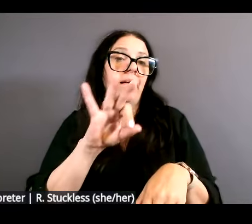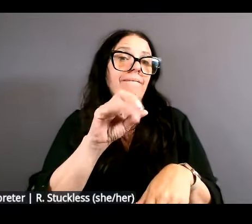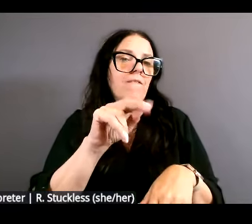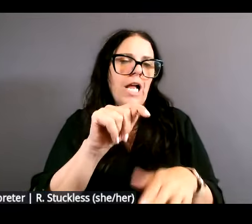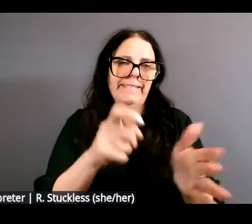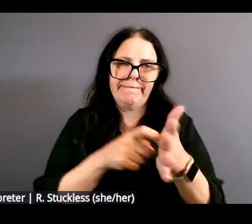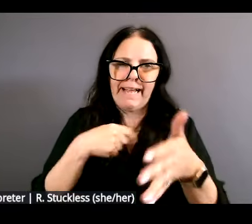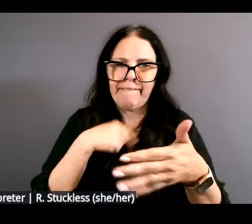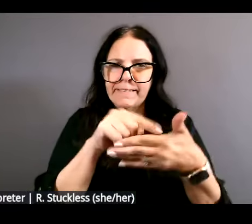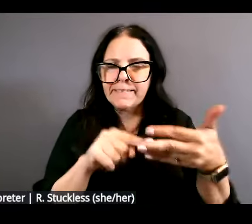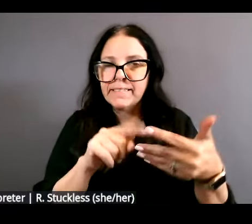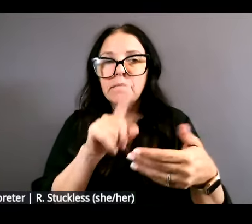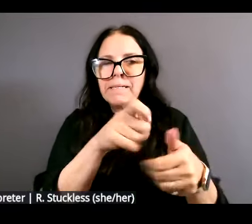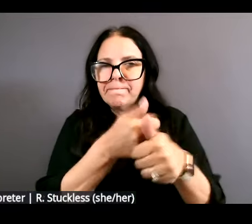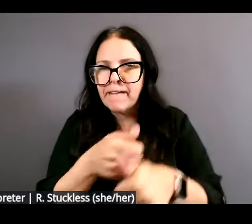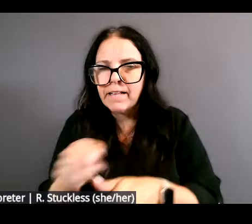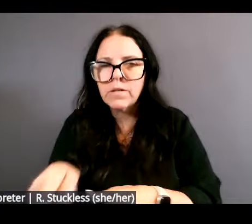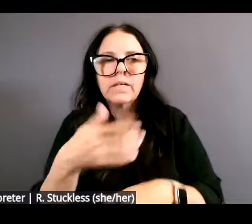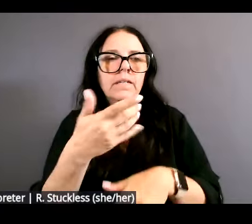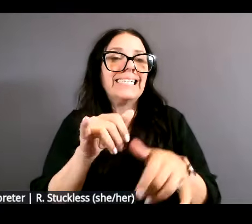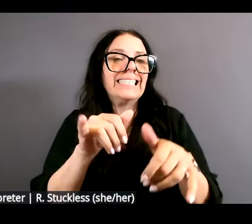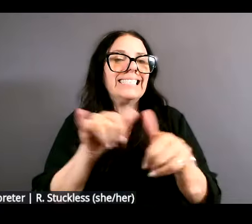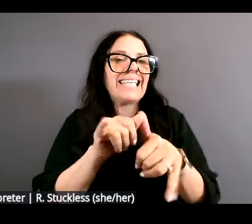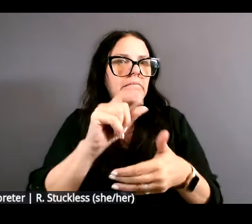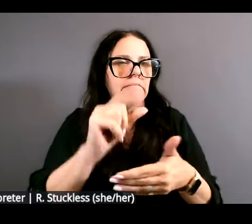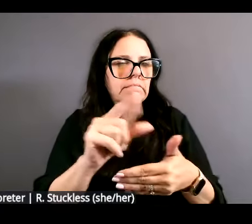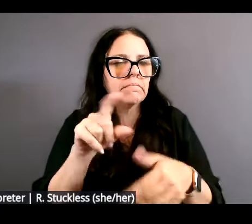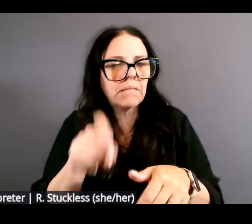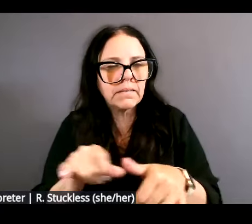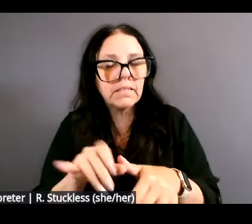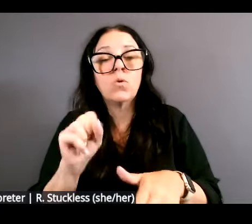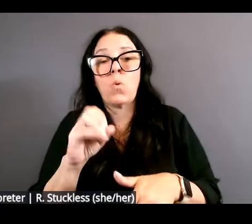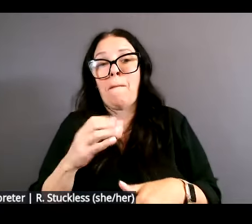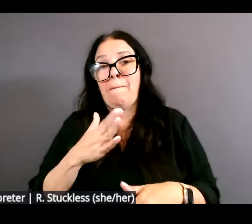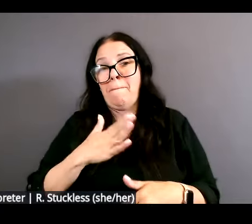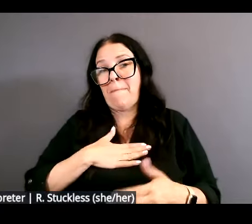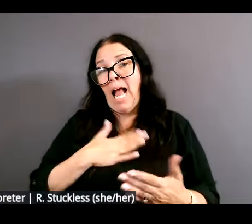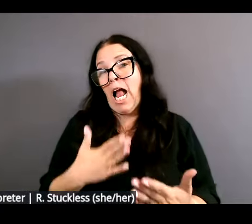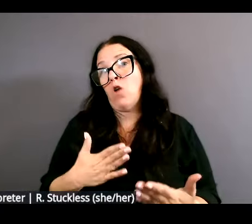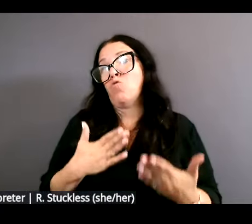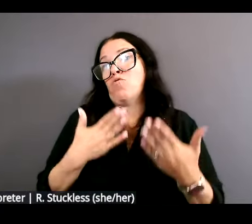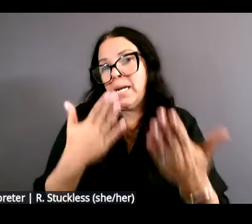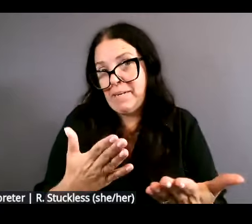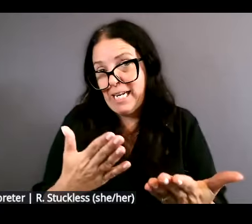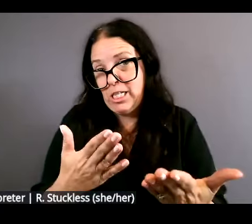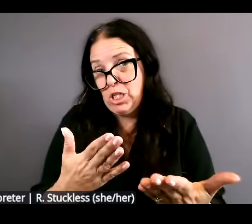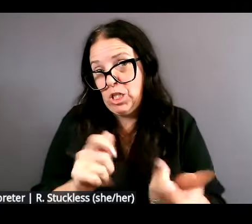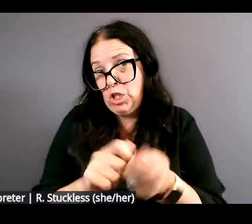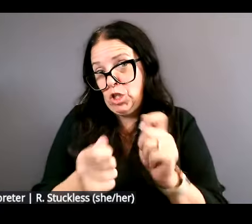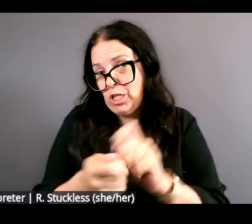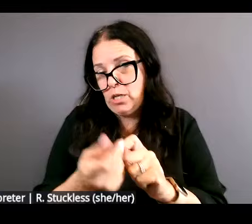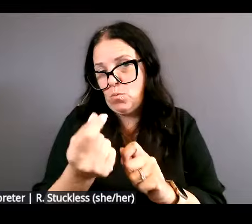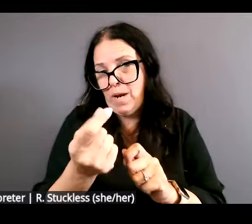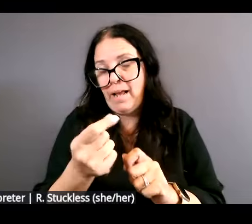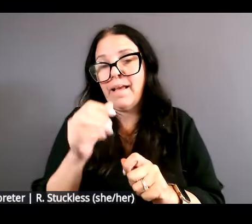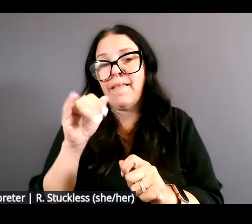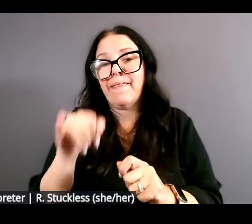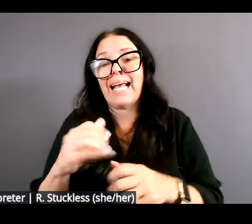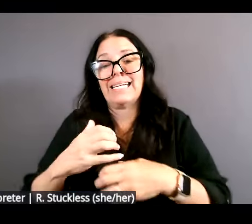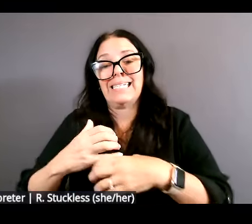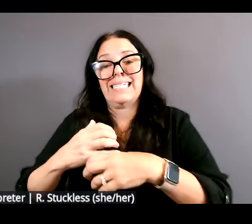that. So the change that I am going to recommend is that we do not start the summary